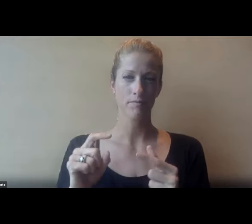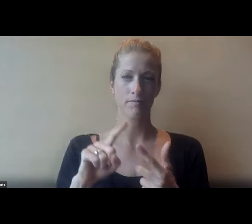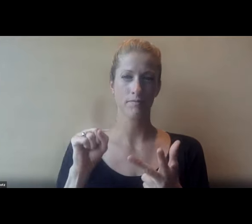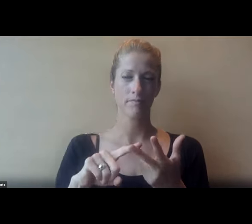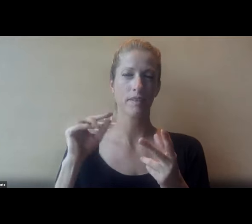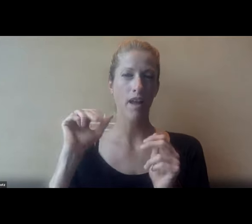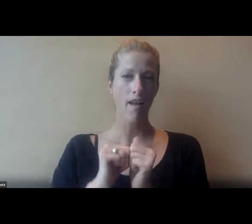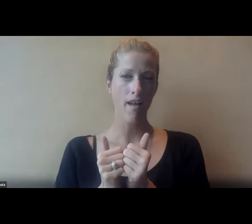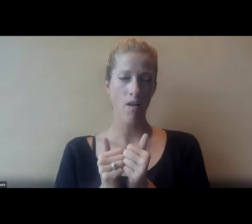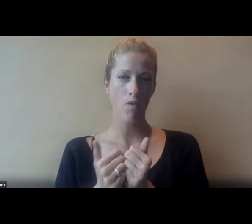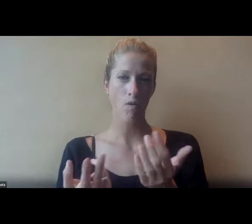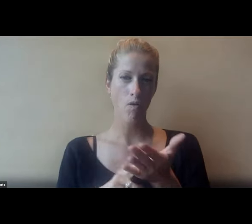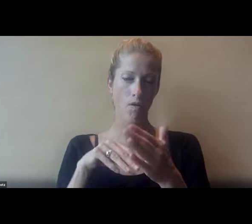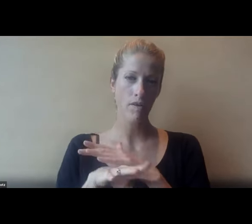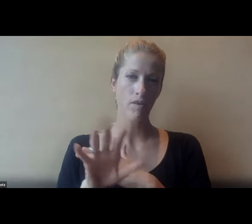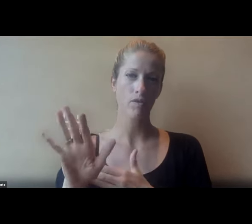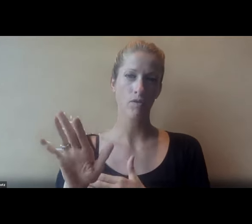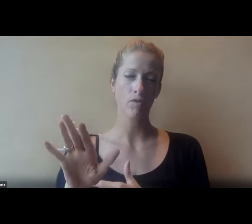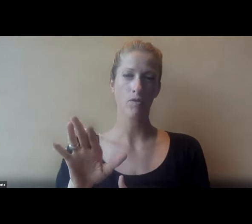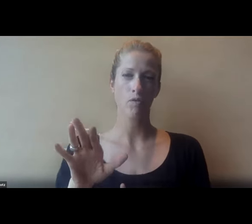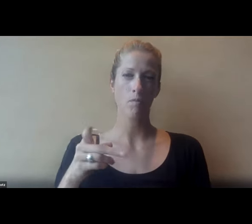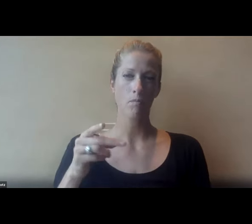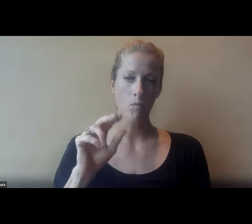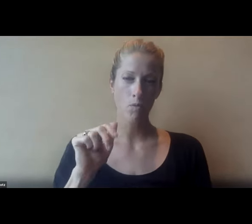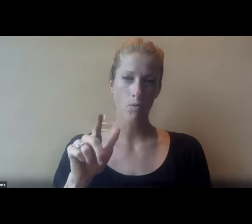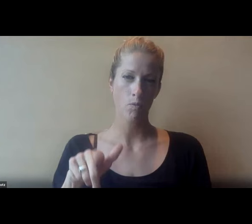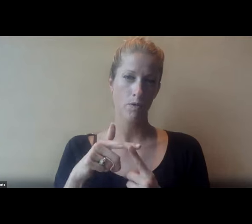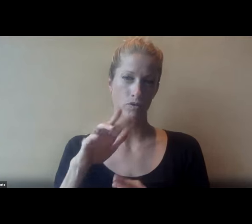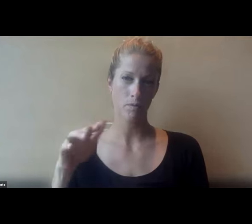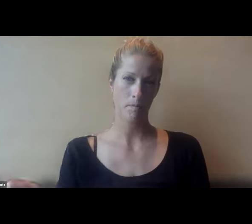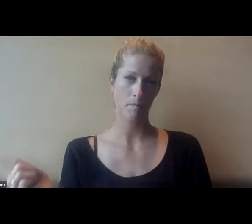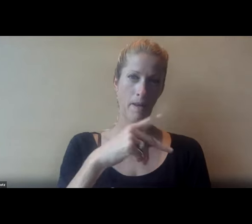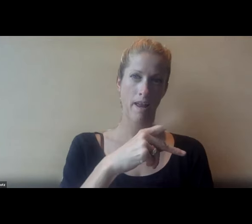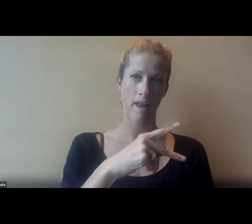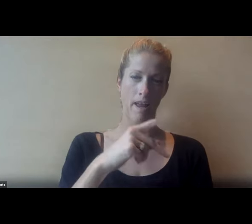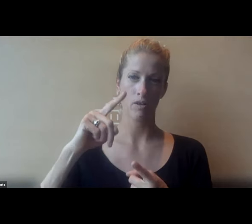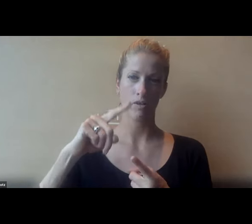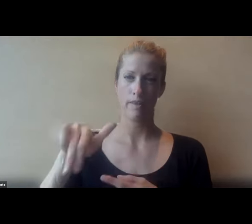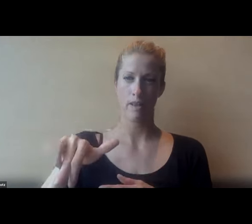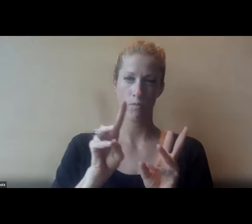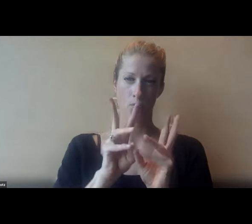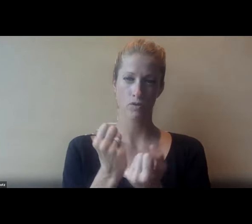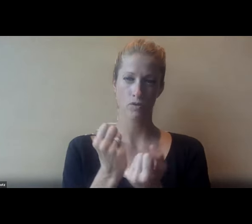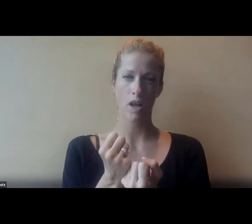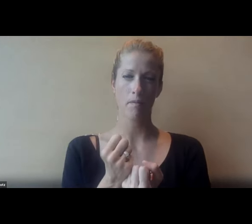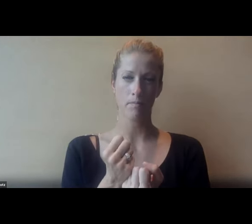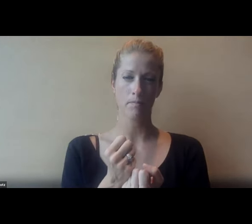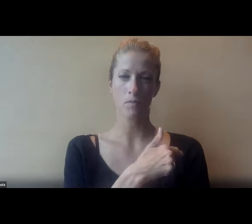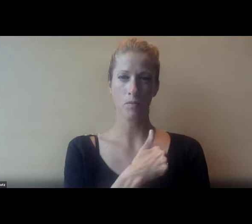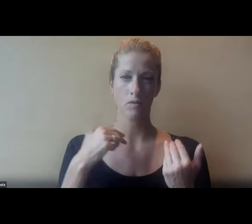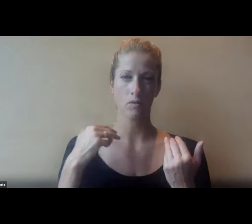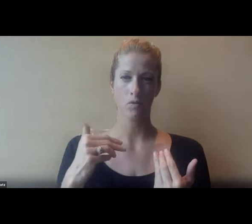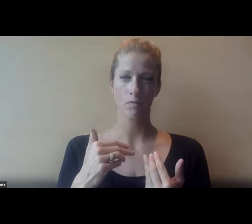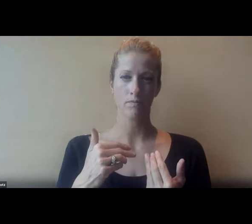them how to log on to their school's portal. When the children come back to the workshop, we put them on a